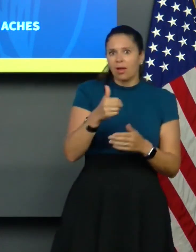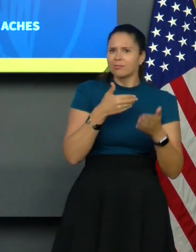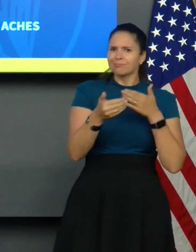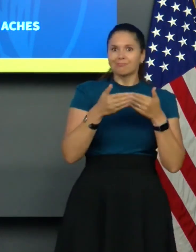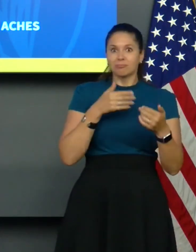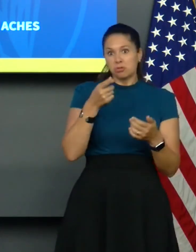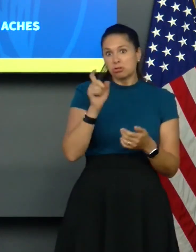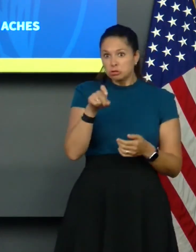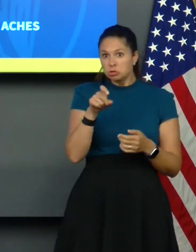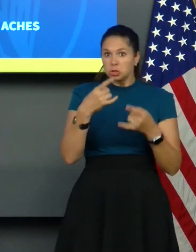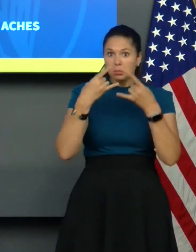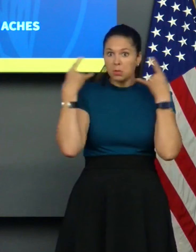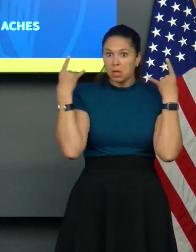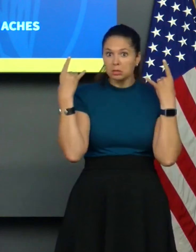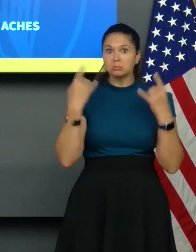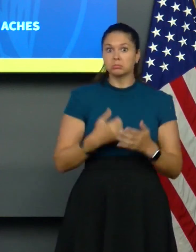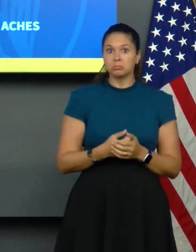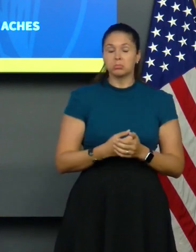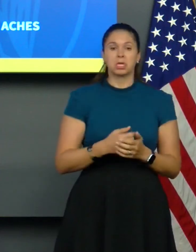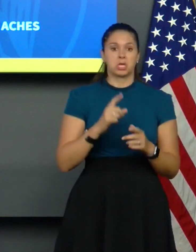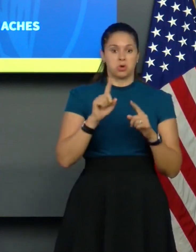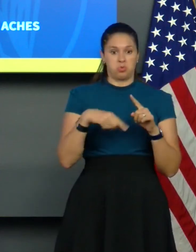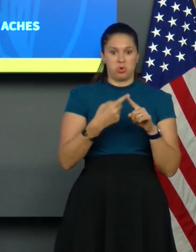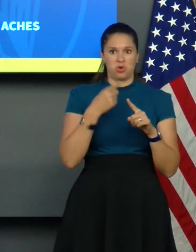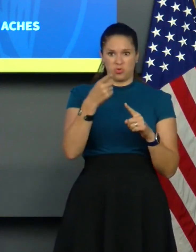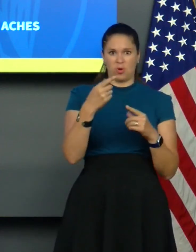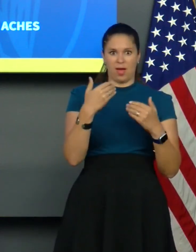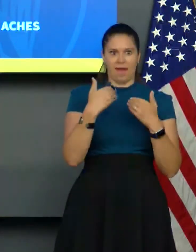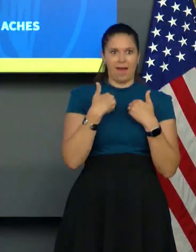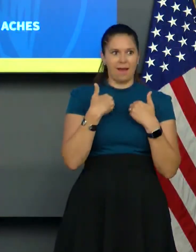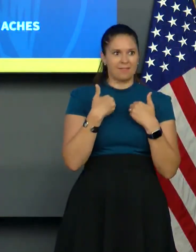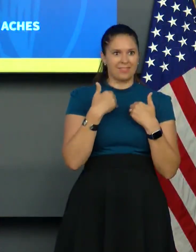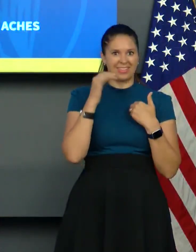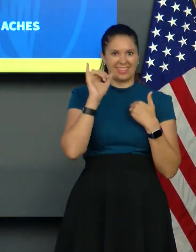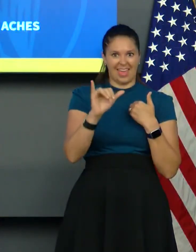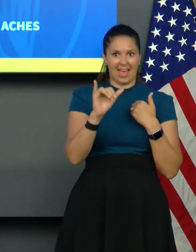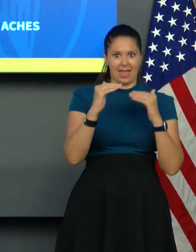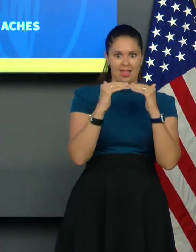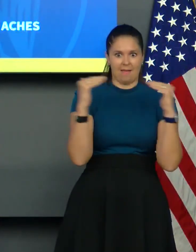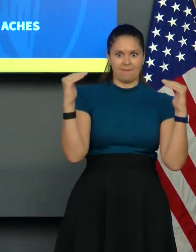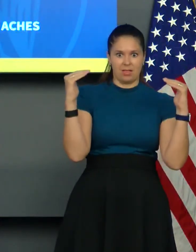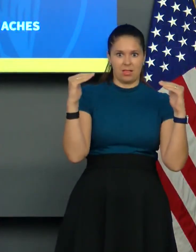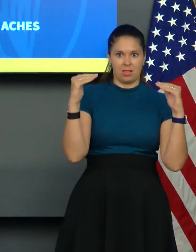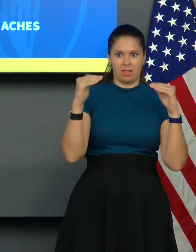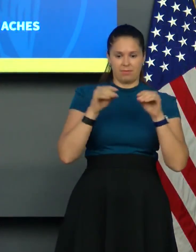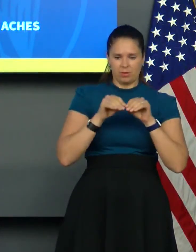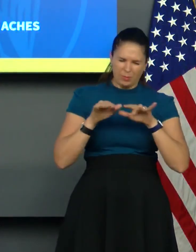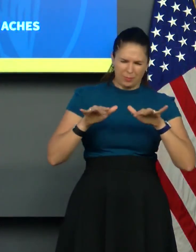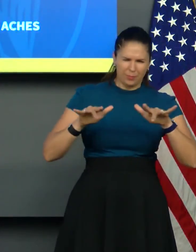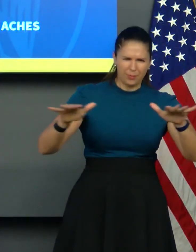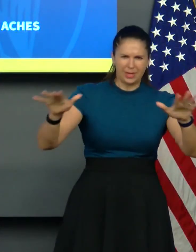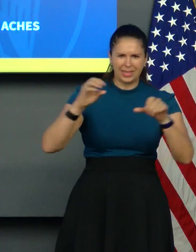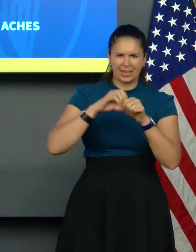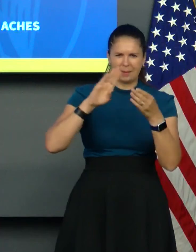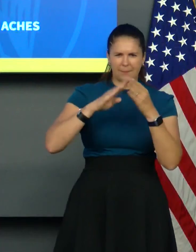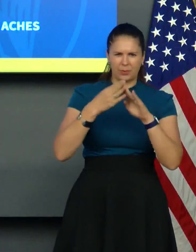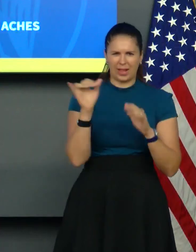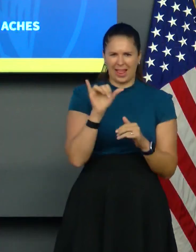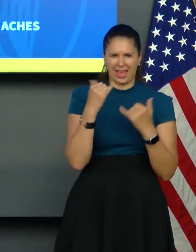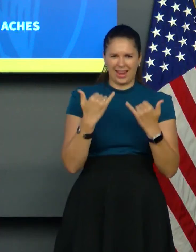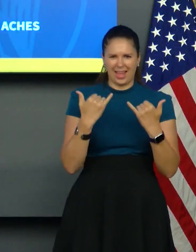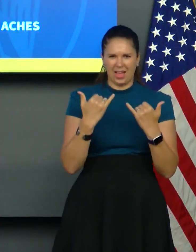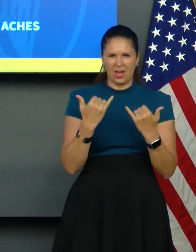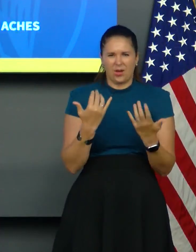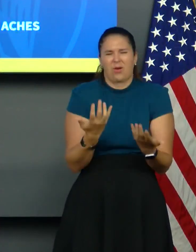wear a mask. When you have the degree of community transmission that we have right now, that is the